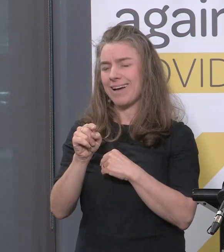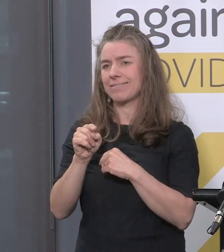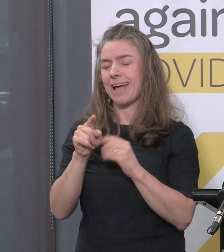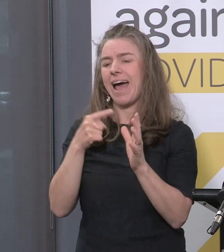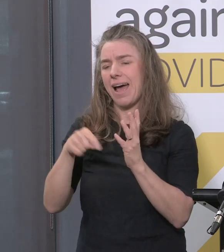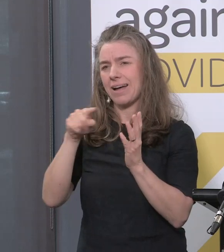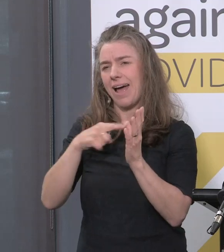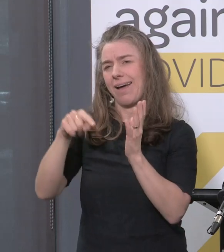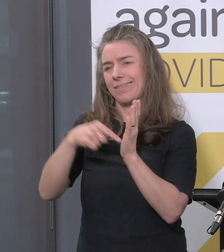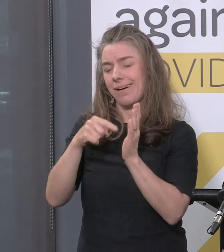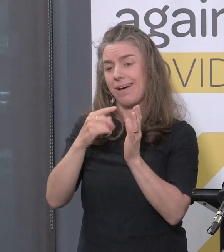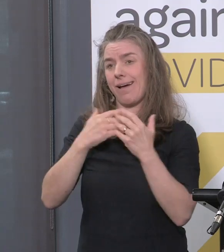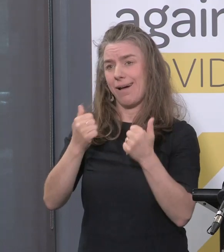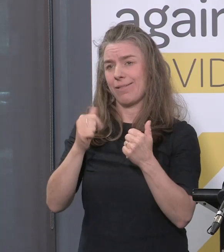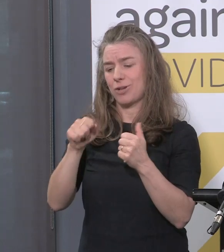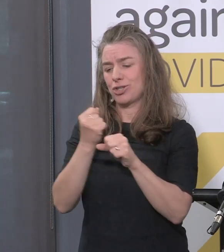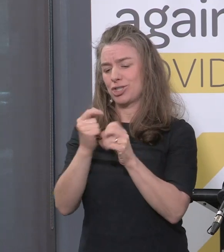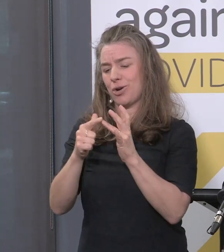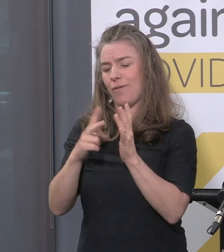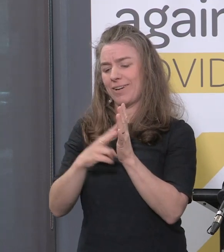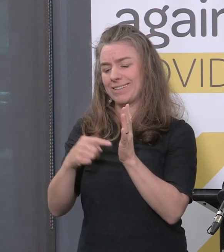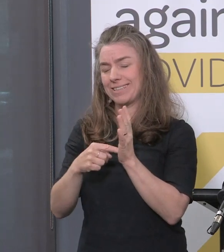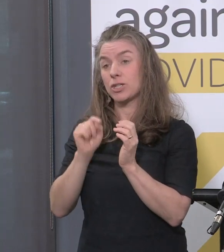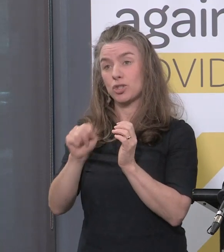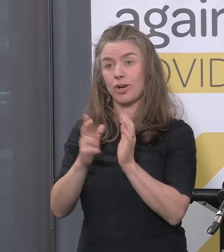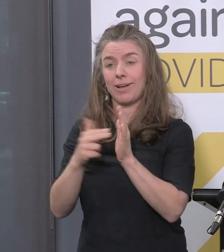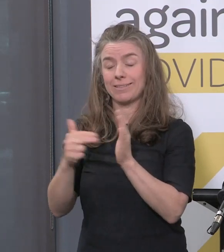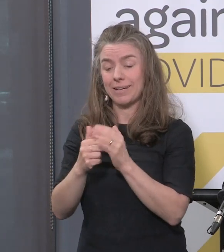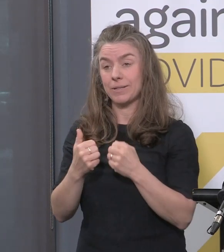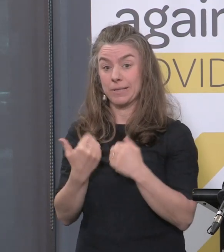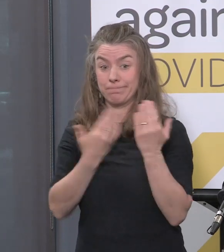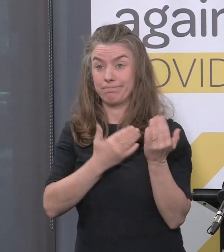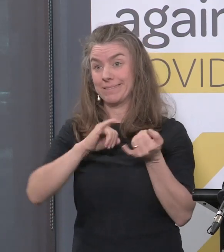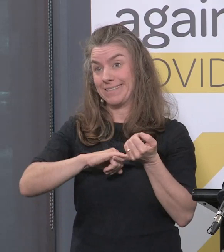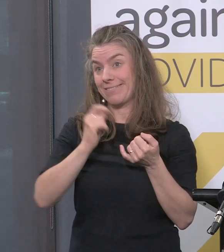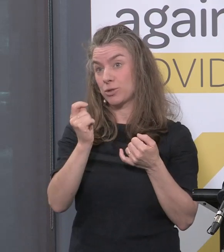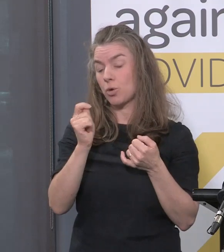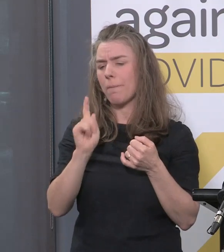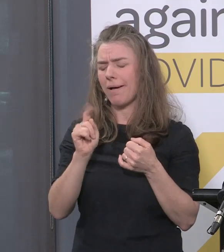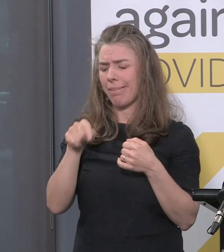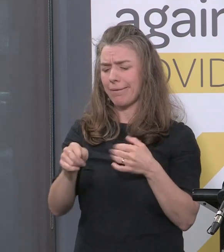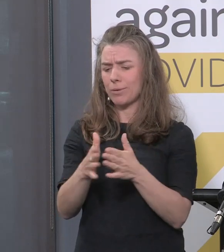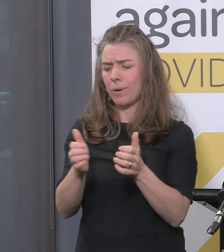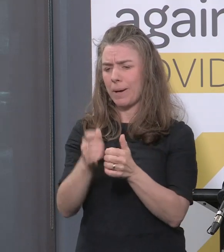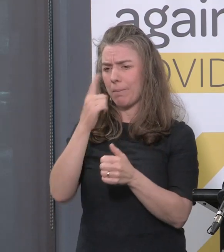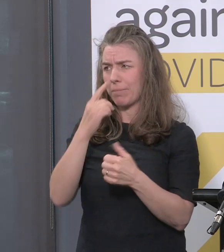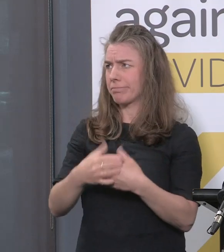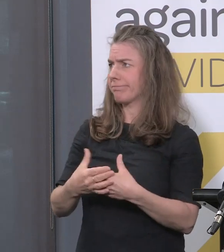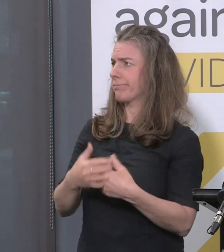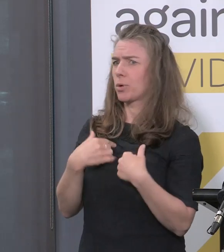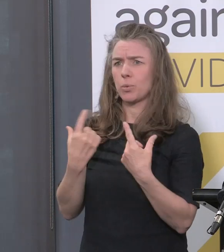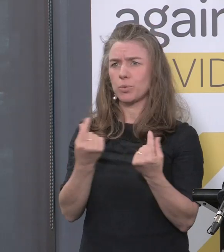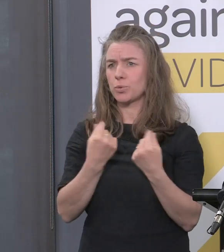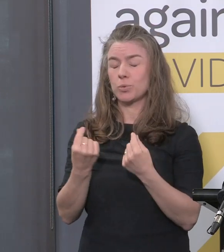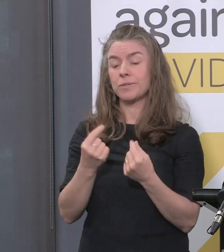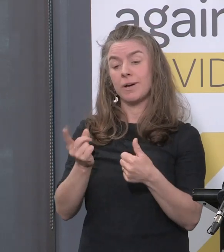health.govt.nz. So just before I hand over to Steve, this weekend people will be thinking, well, what should I be doing?